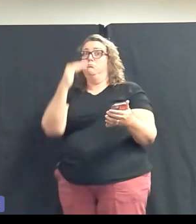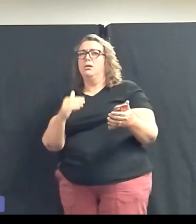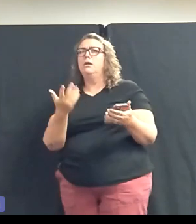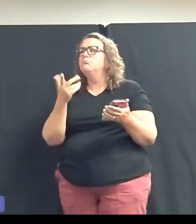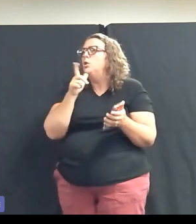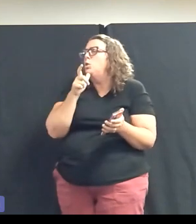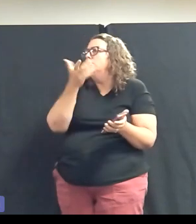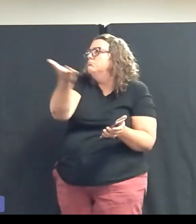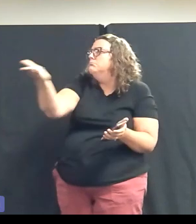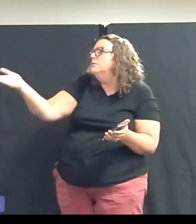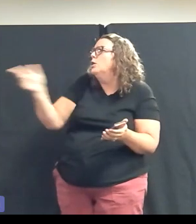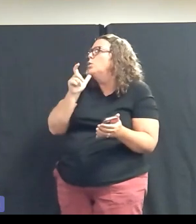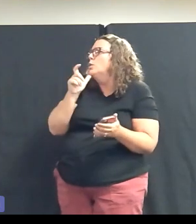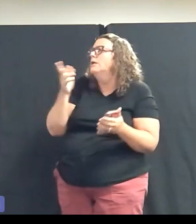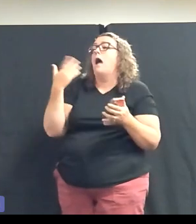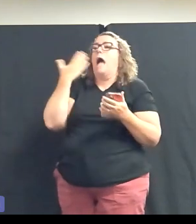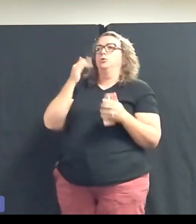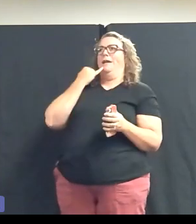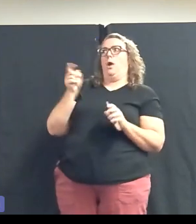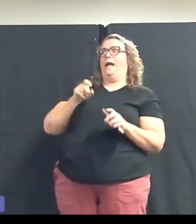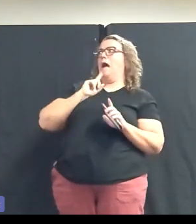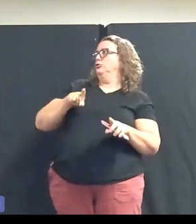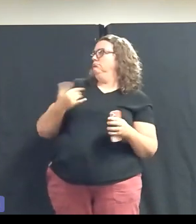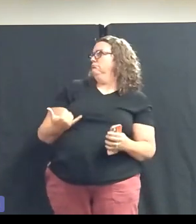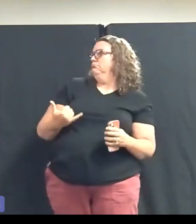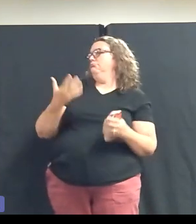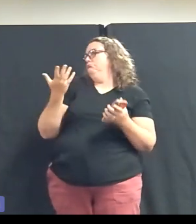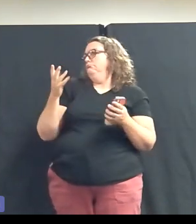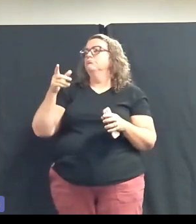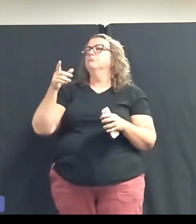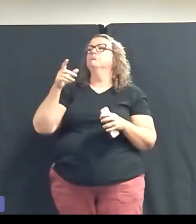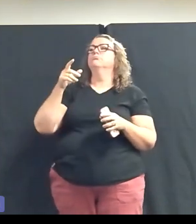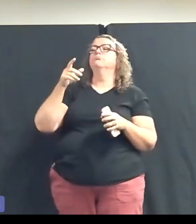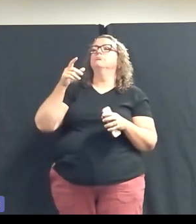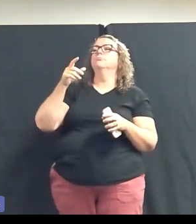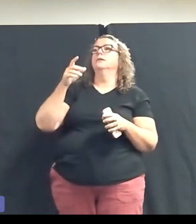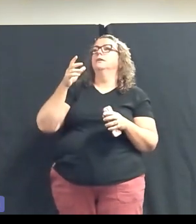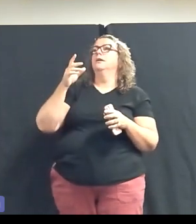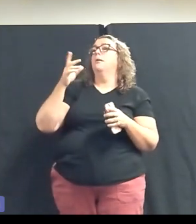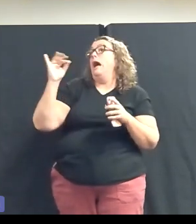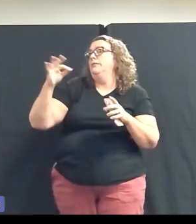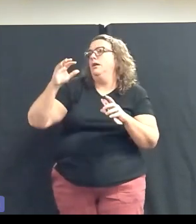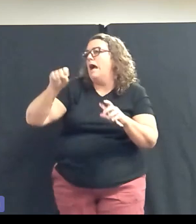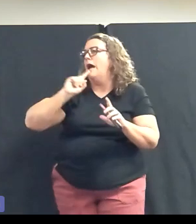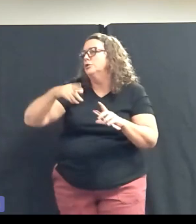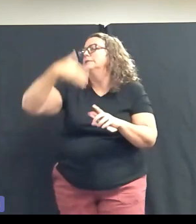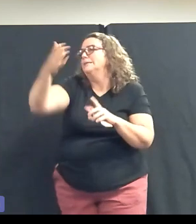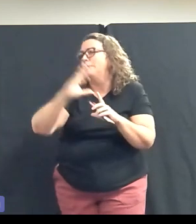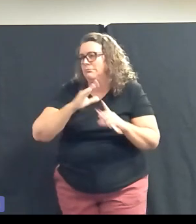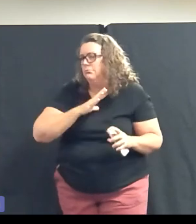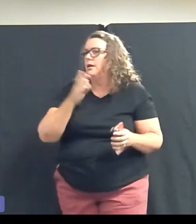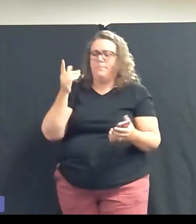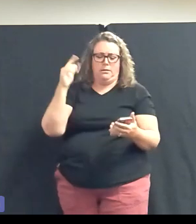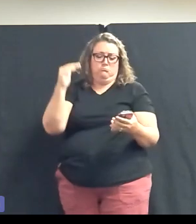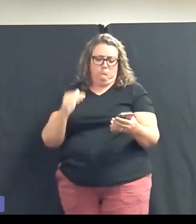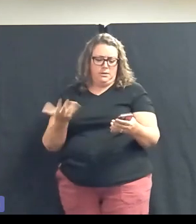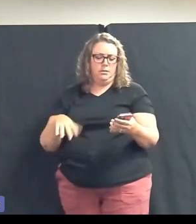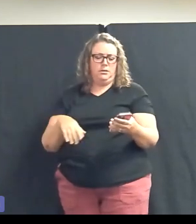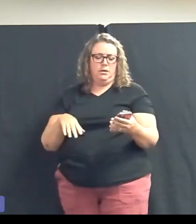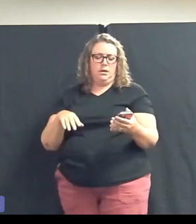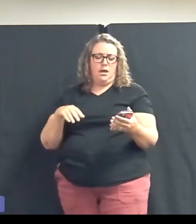House. And I'm just curious who fills those roles. I don't know if you can answer that this evening or not. And